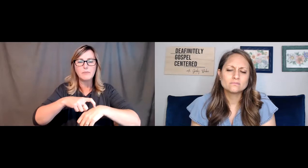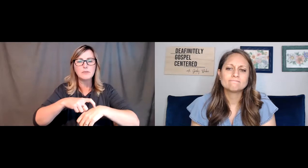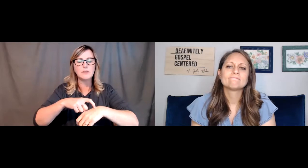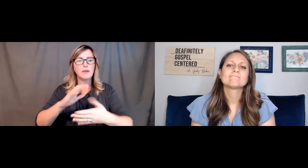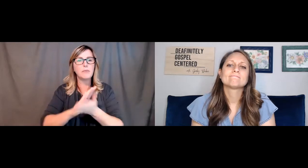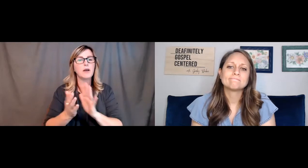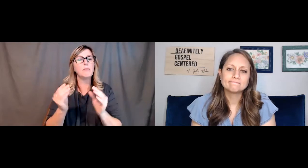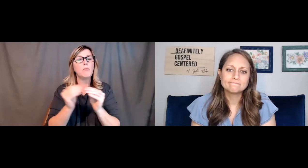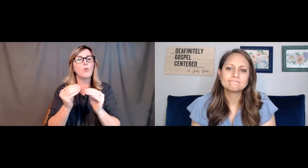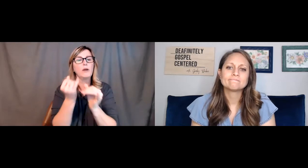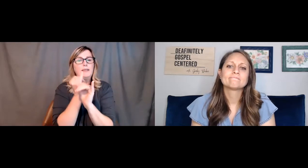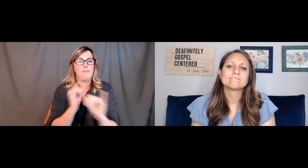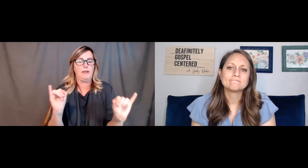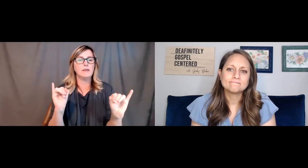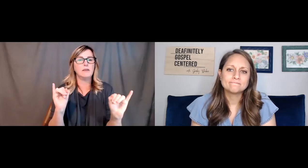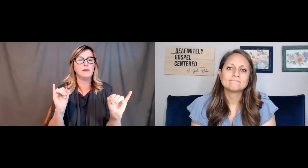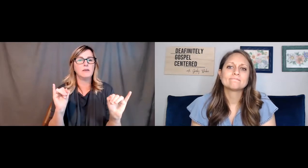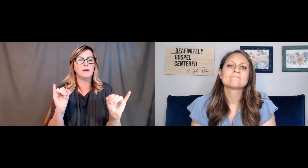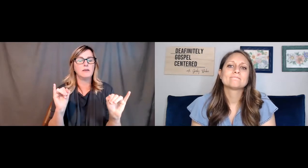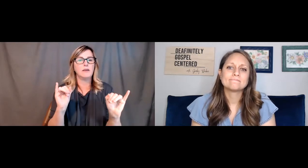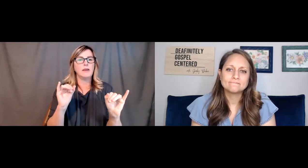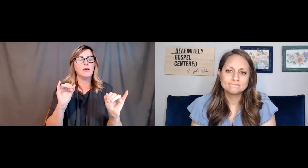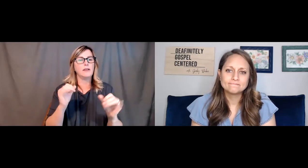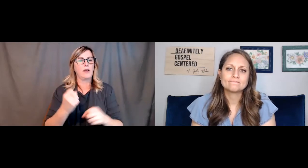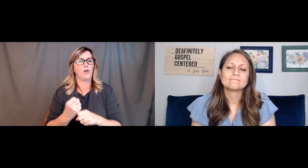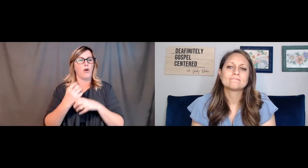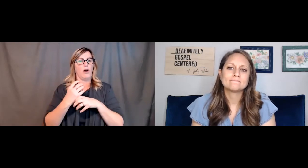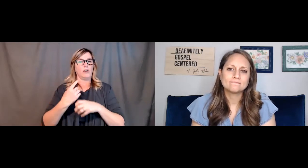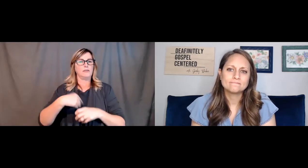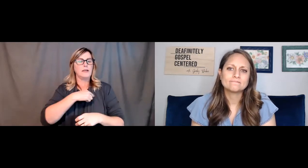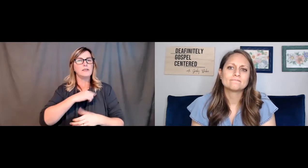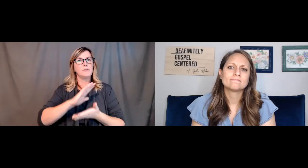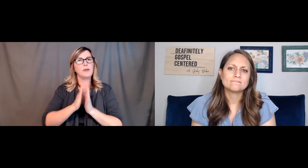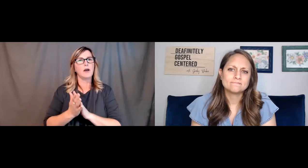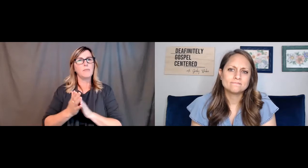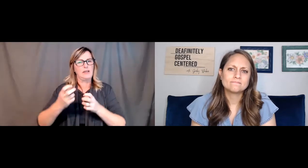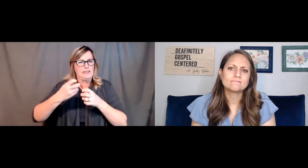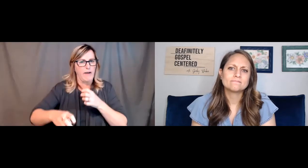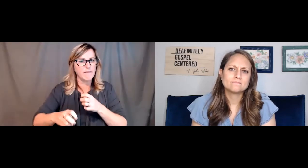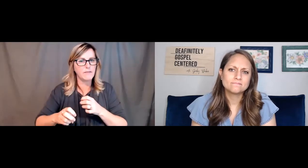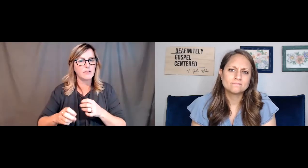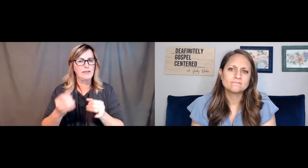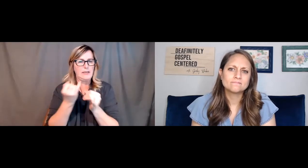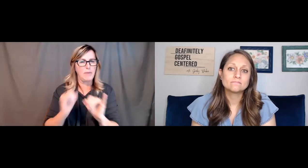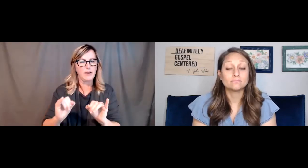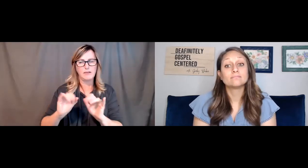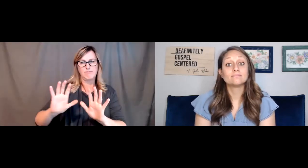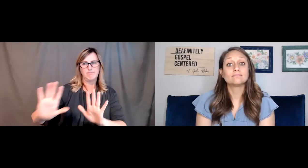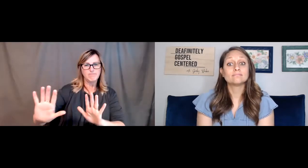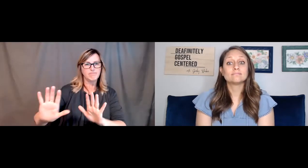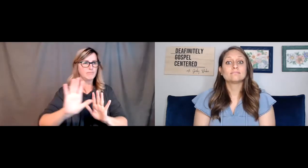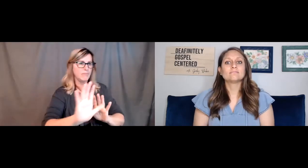People have forgotten about the trials that they experienced during that time. Our independence caused